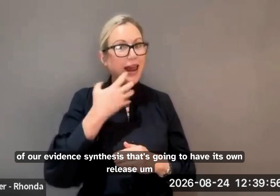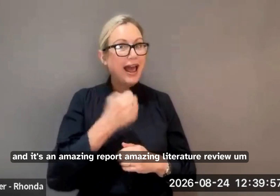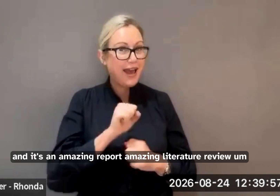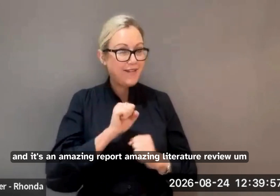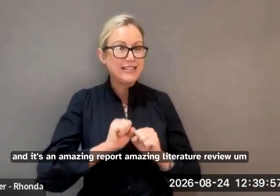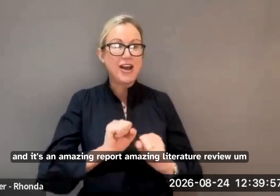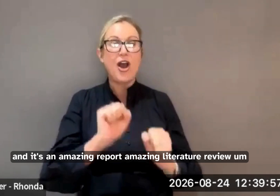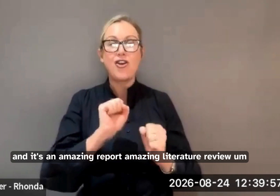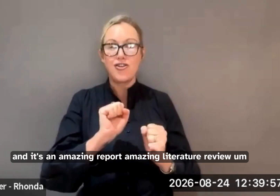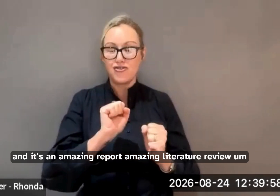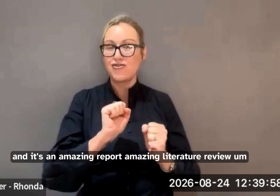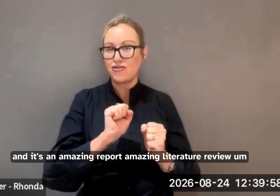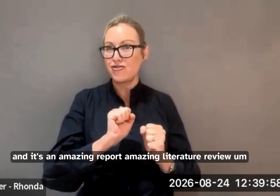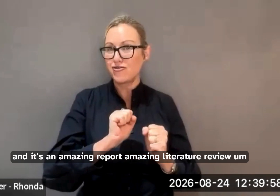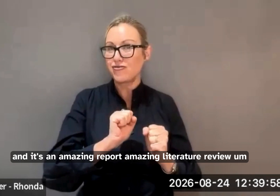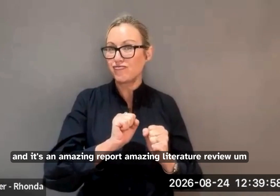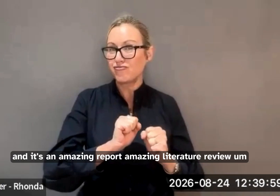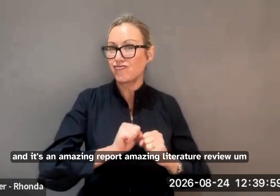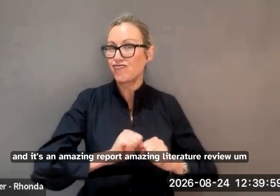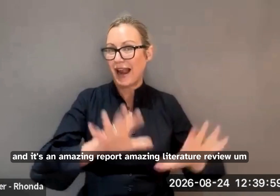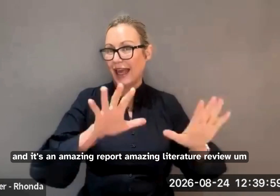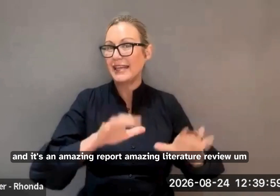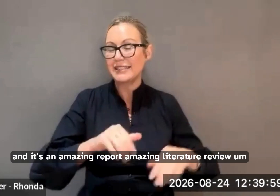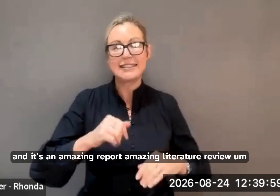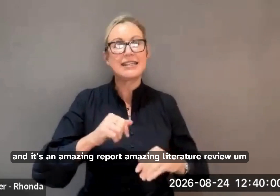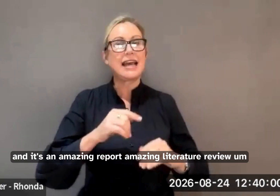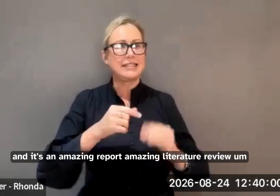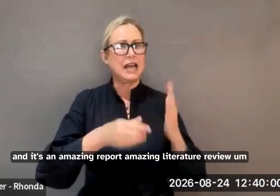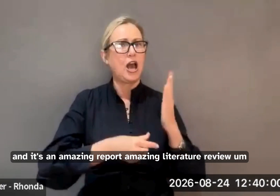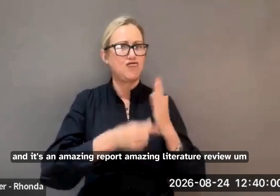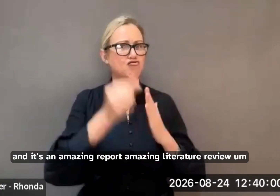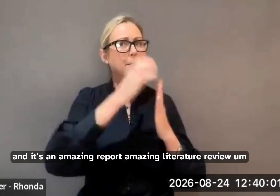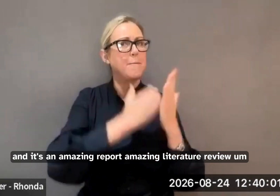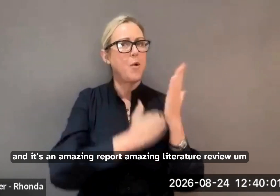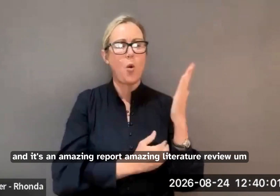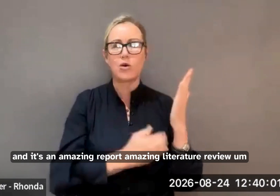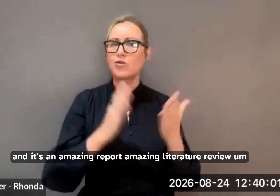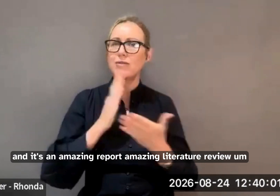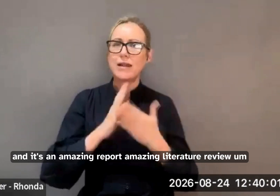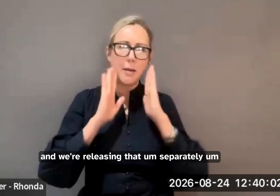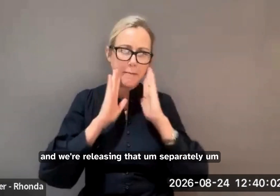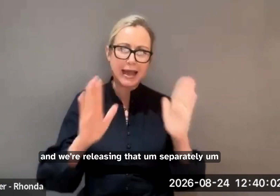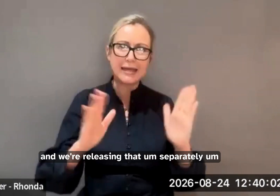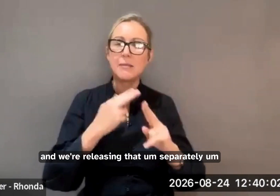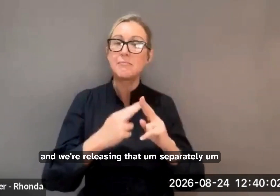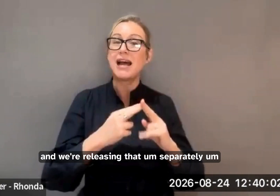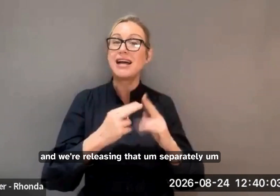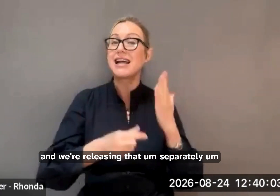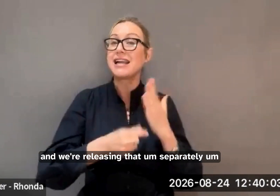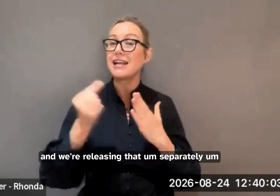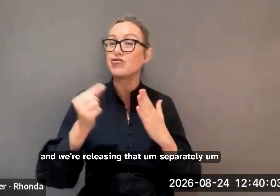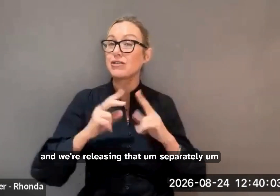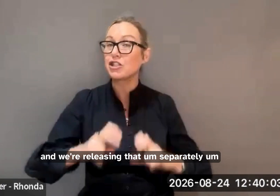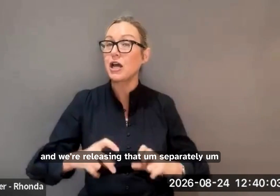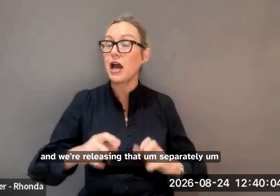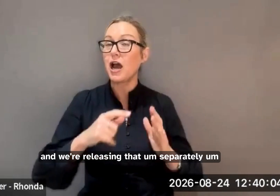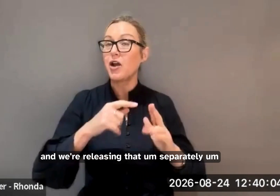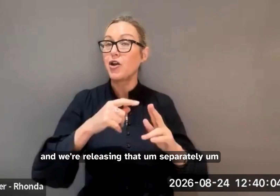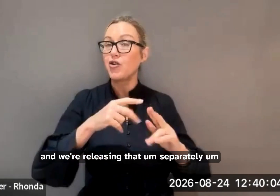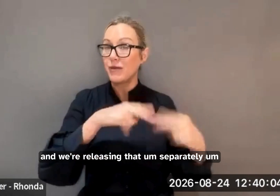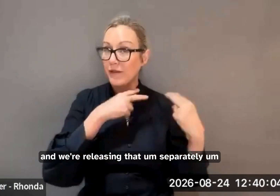release. And it's an amazing report, amazing literature review. And we're releasing